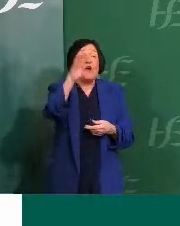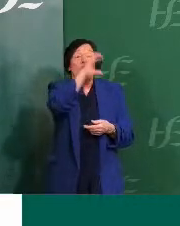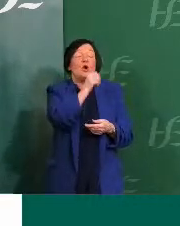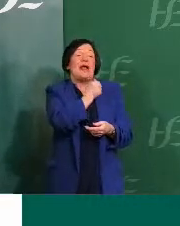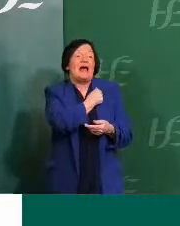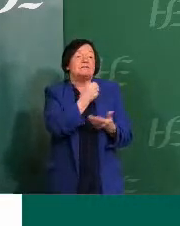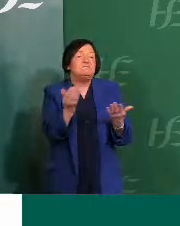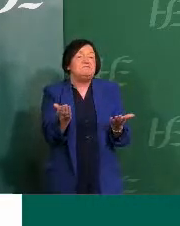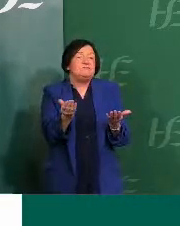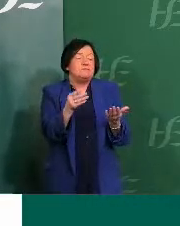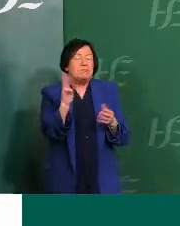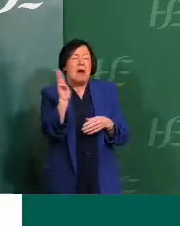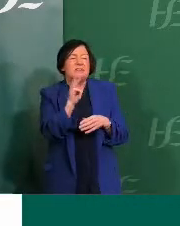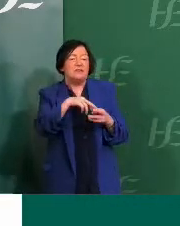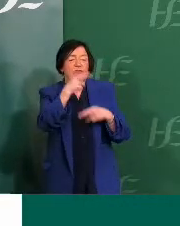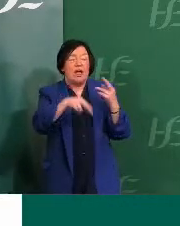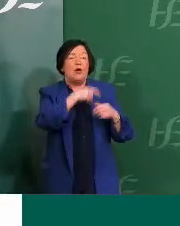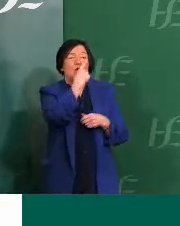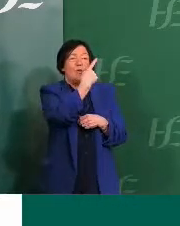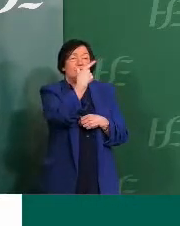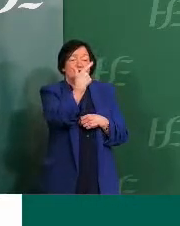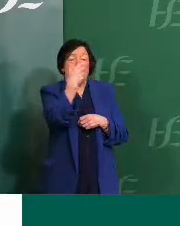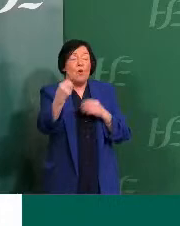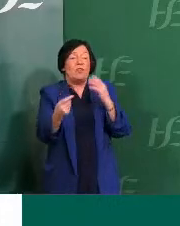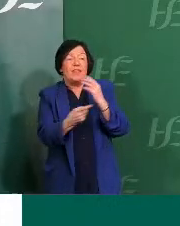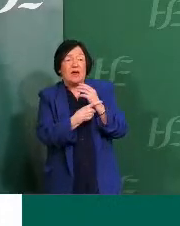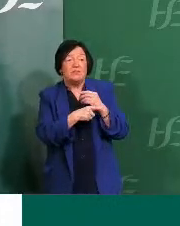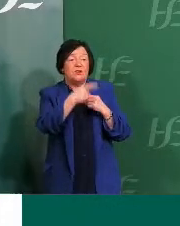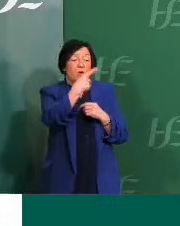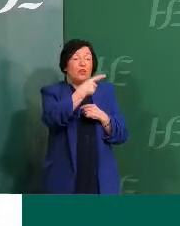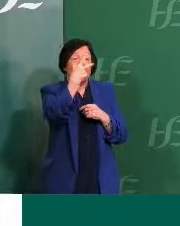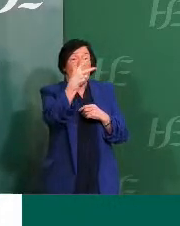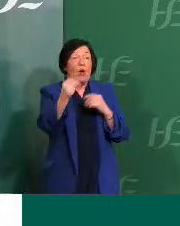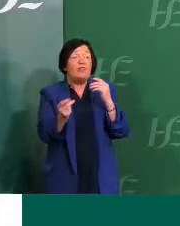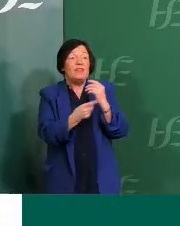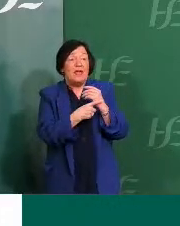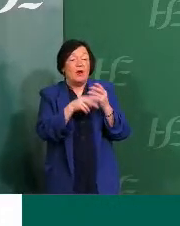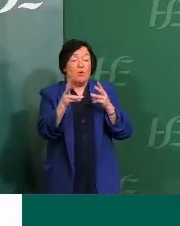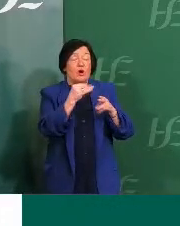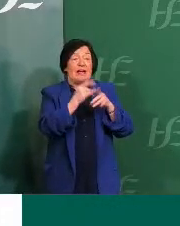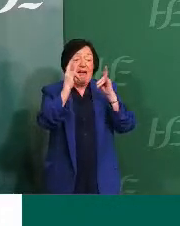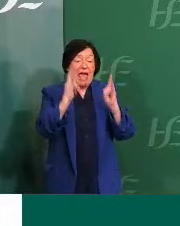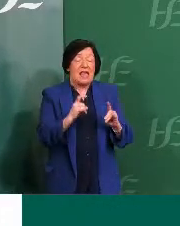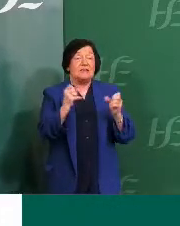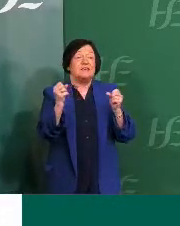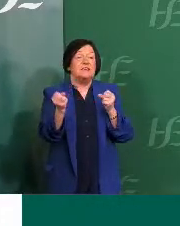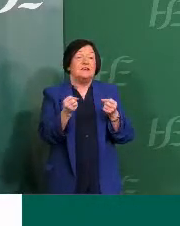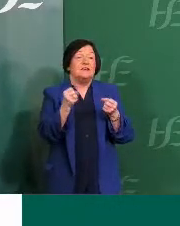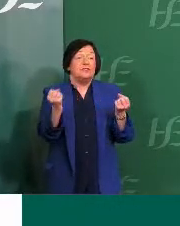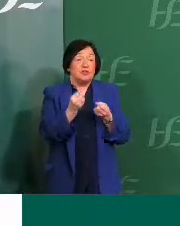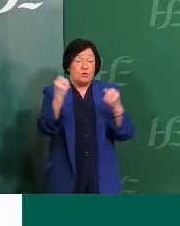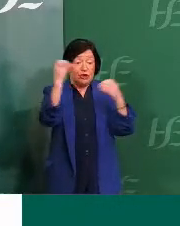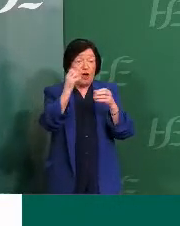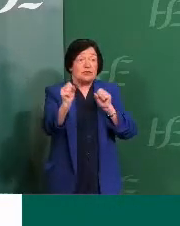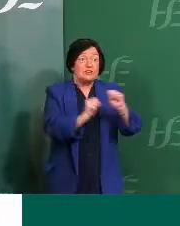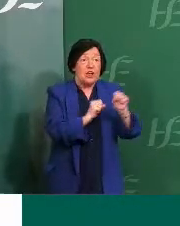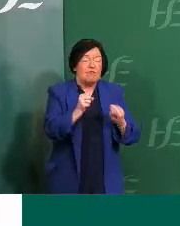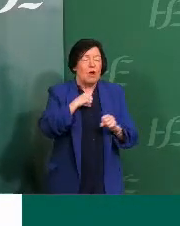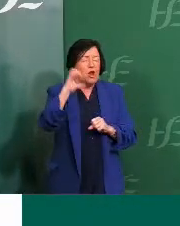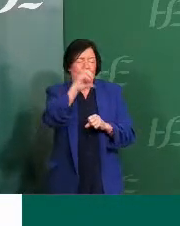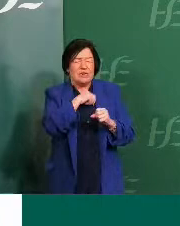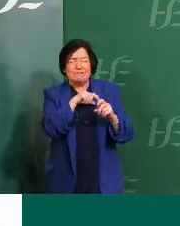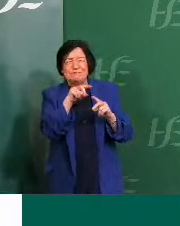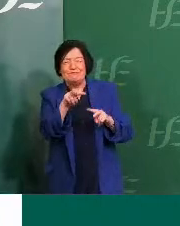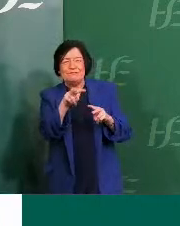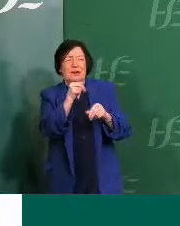at possibly around 120,000, 130,000 working in the health and social care services, or even more than that, we're looking at